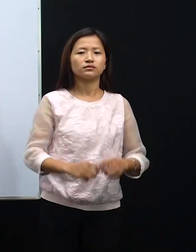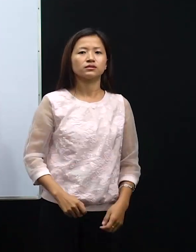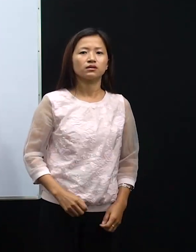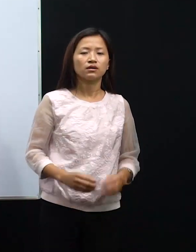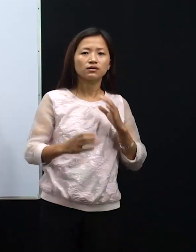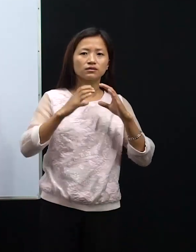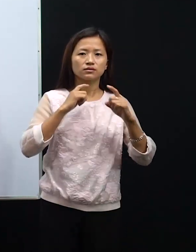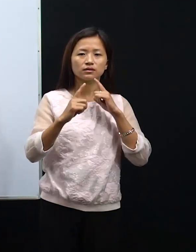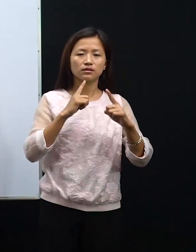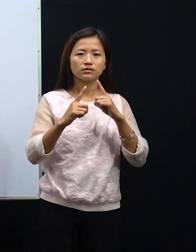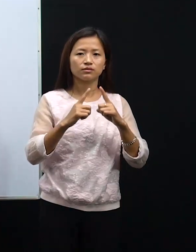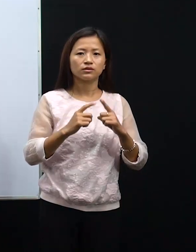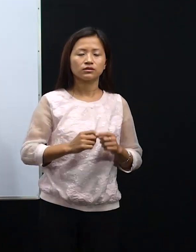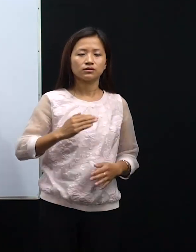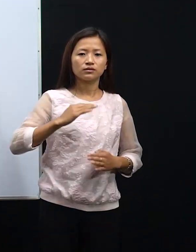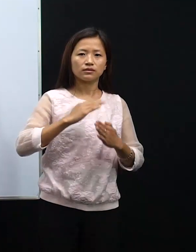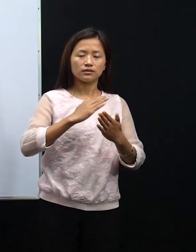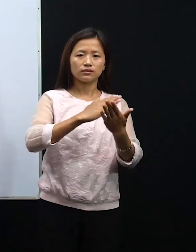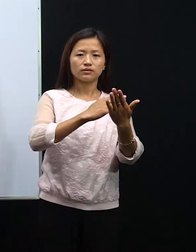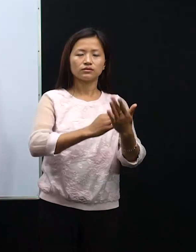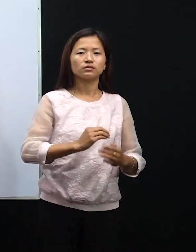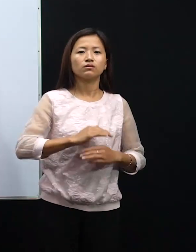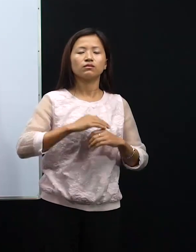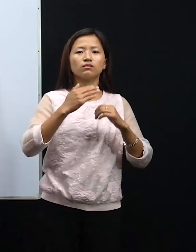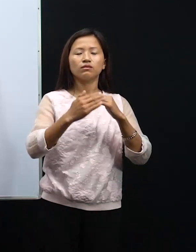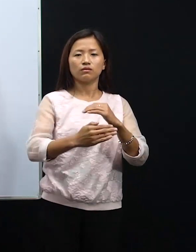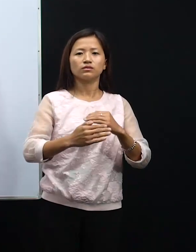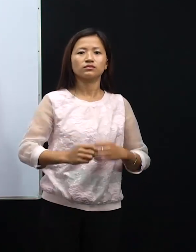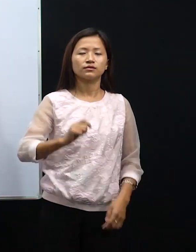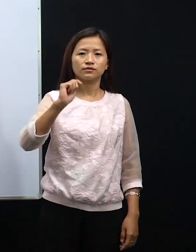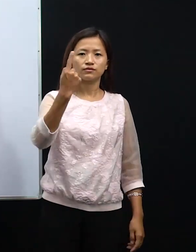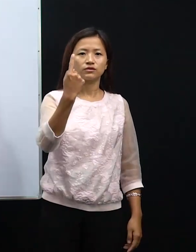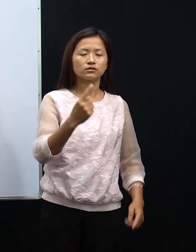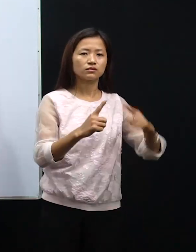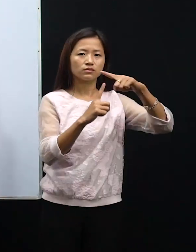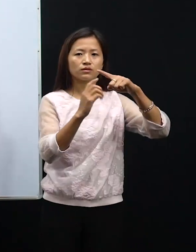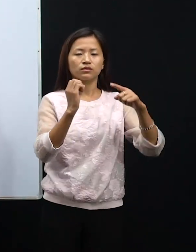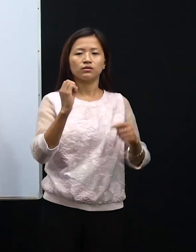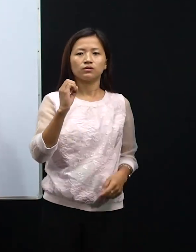in detail as we go on. So let's look at the first topic.